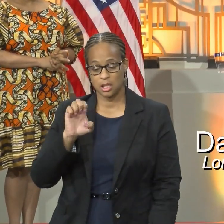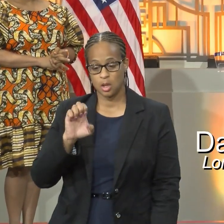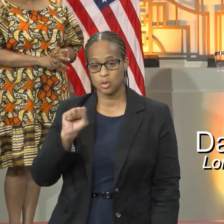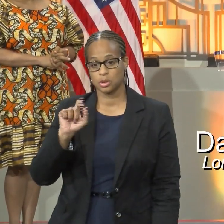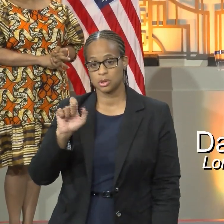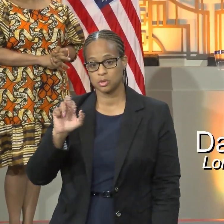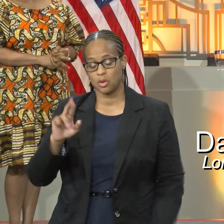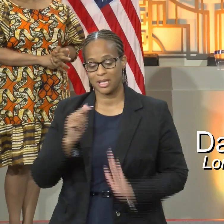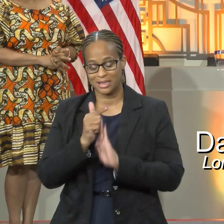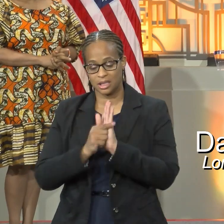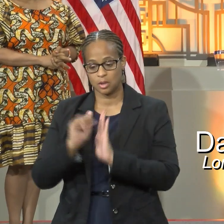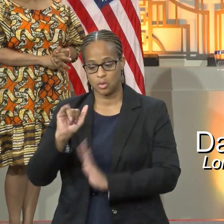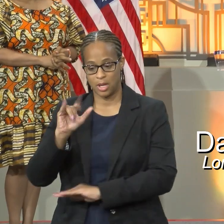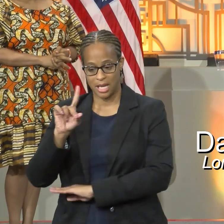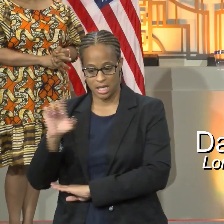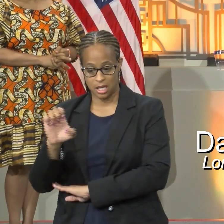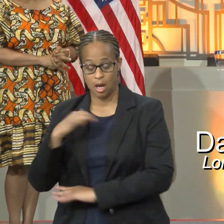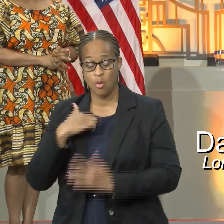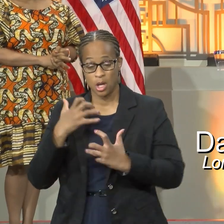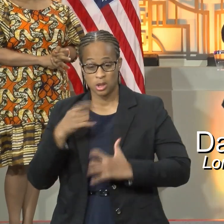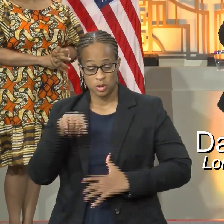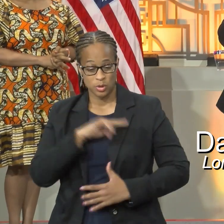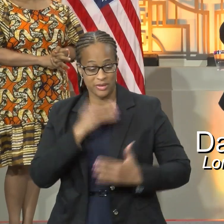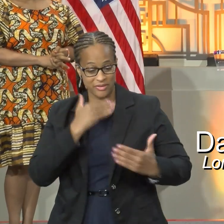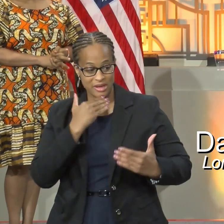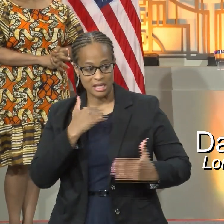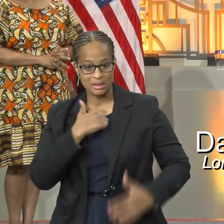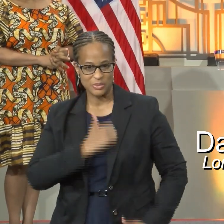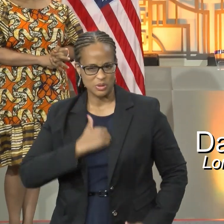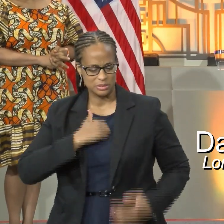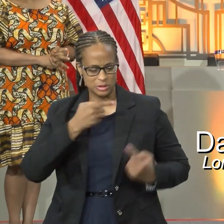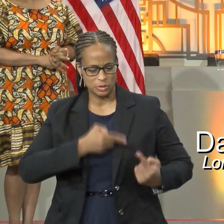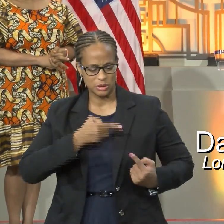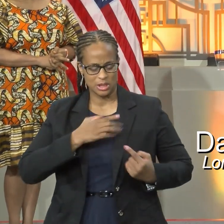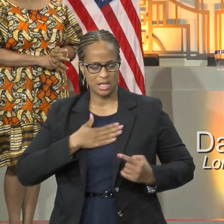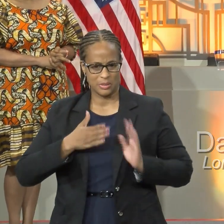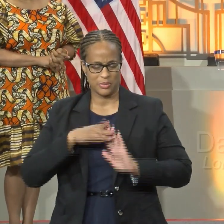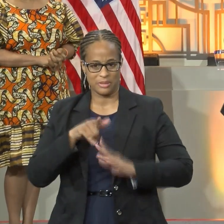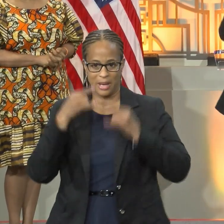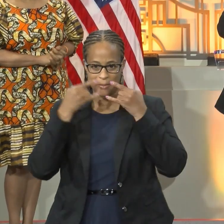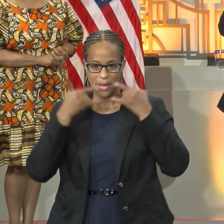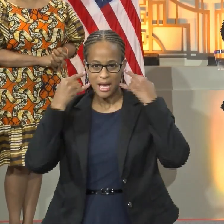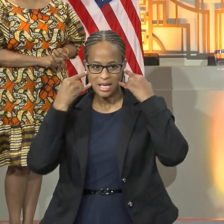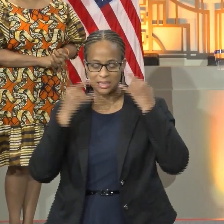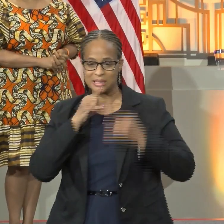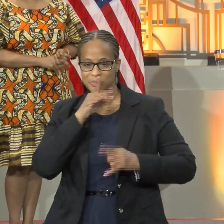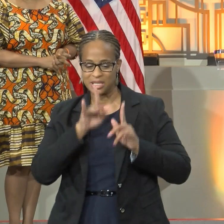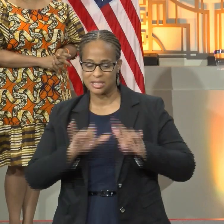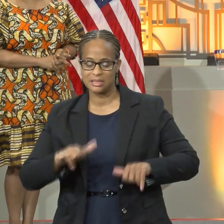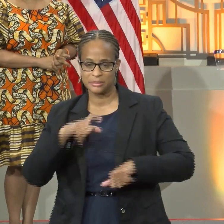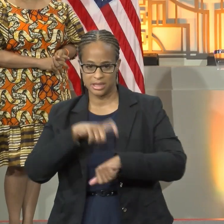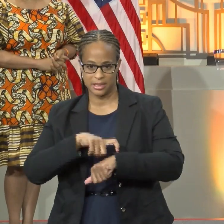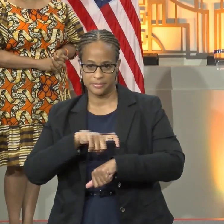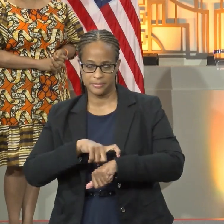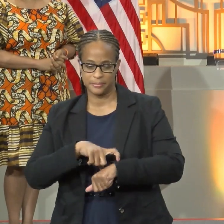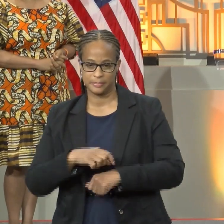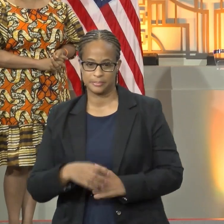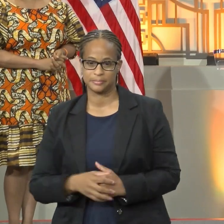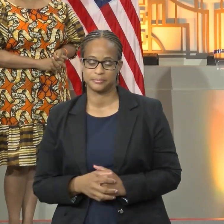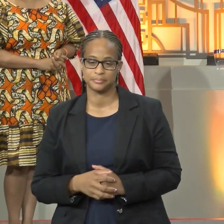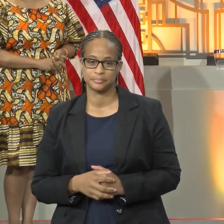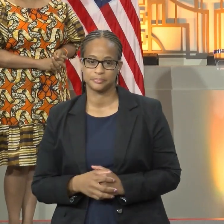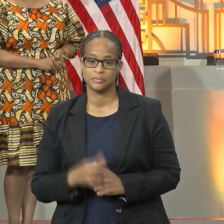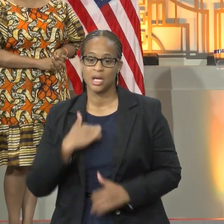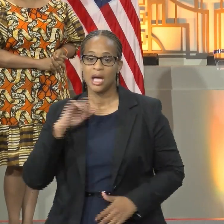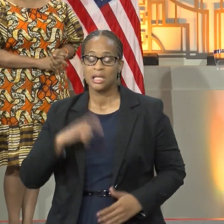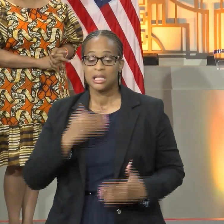Aid. I want to thank the mayor. I'm sorry, I'm struggling here with my mask and speaking at the same time.